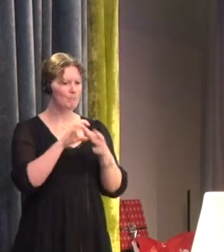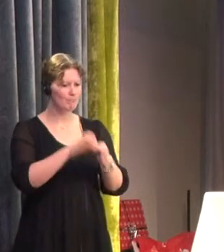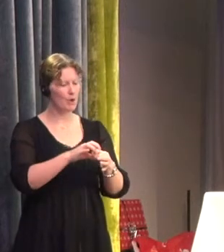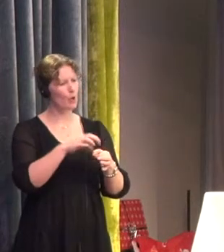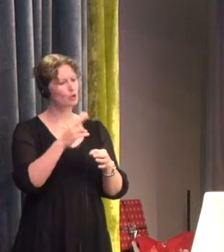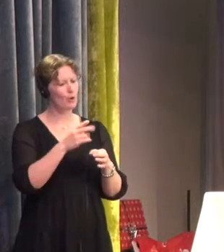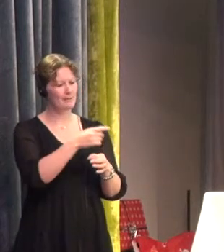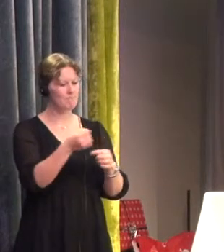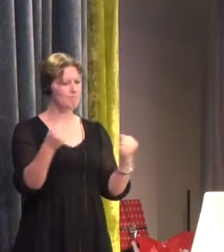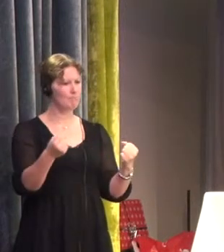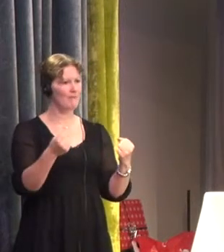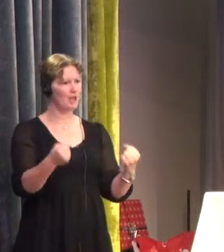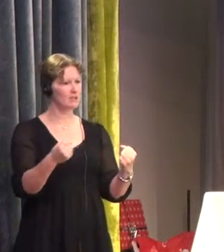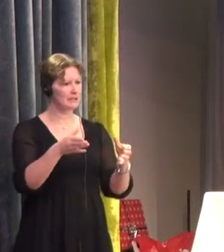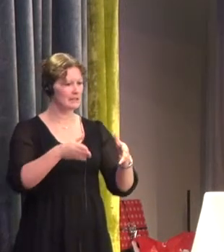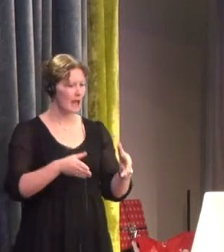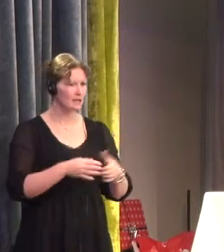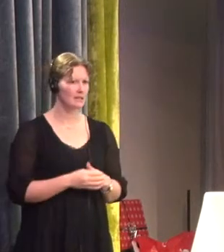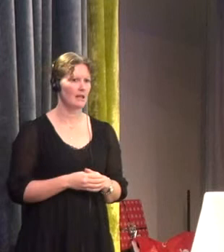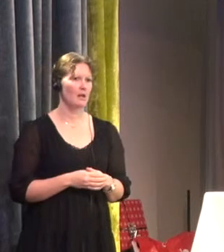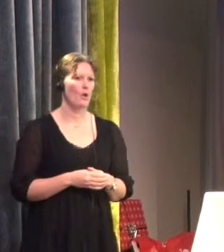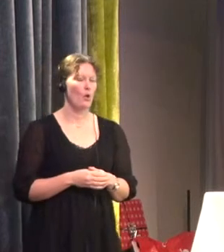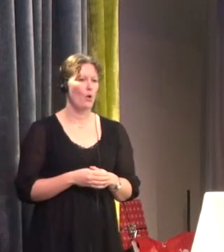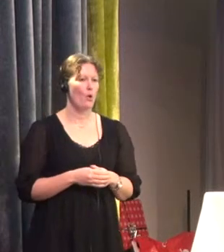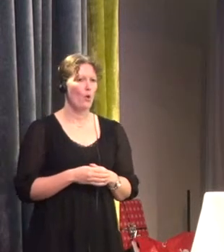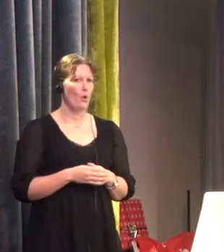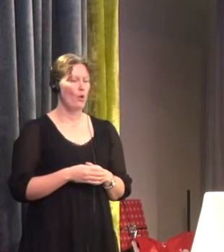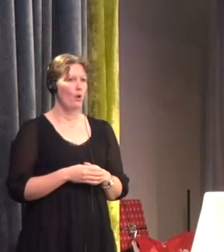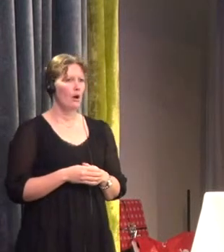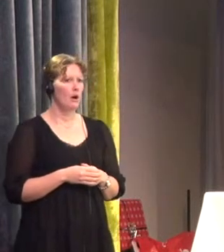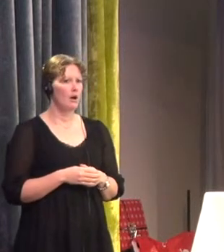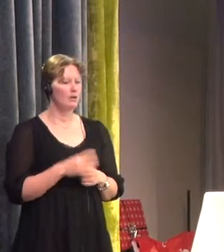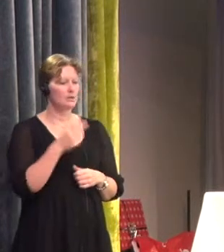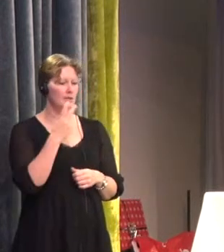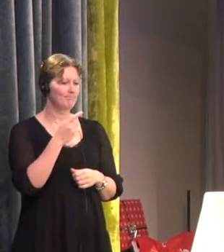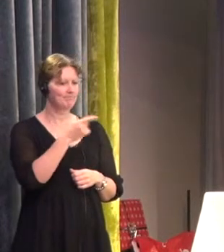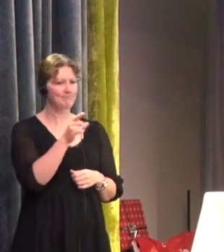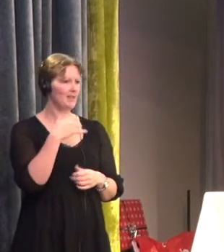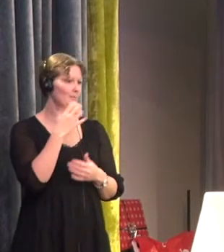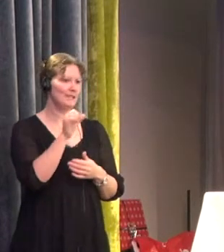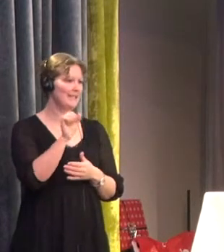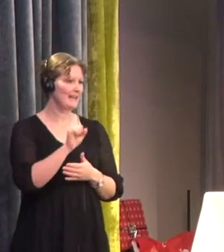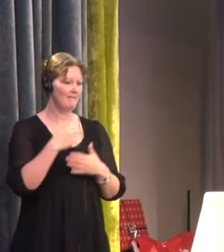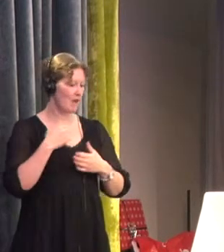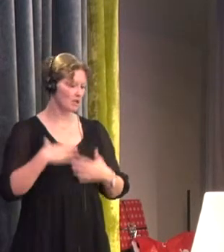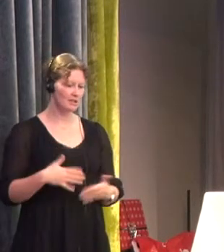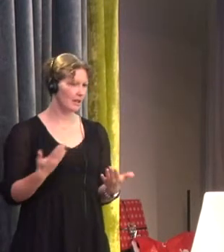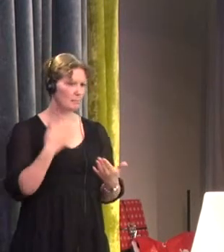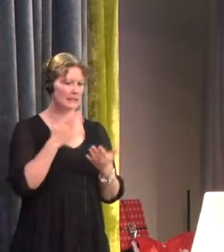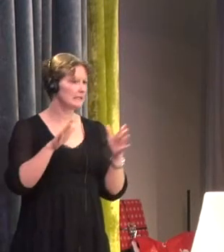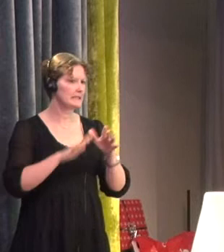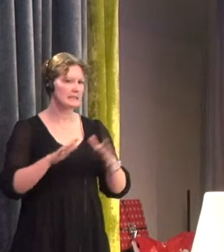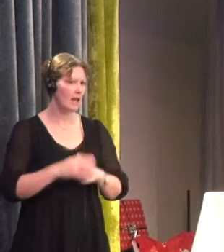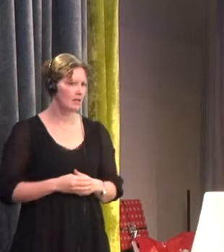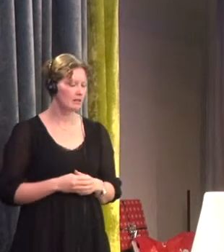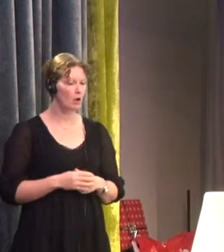bodily fluids, and actually it gets worse from there. So Article 12, the idea that one can represent oneself, that one can make one's own decisions,